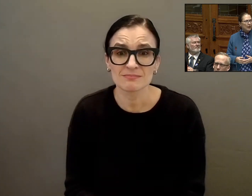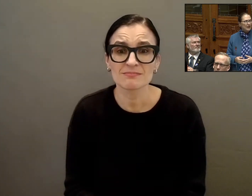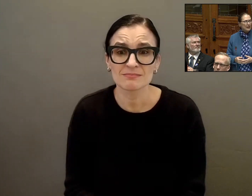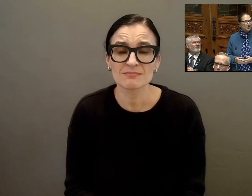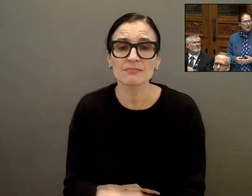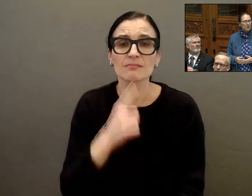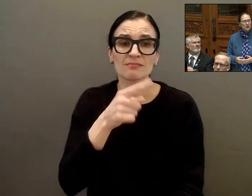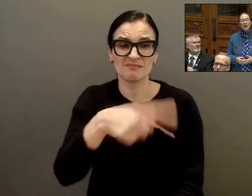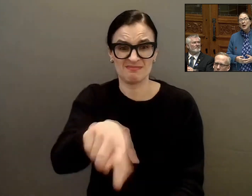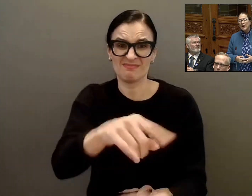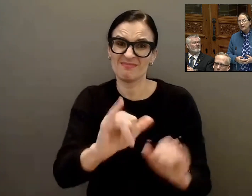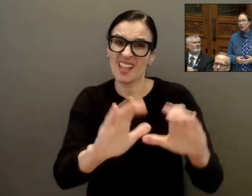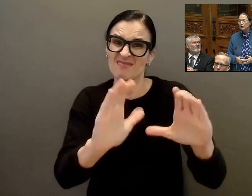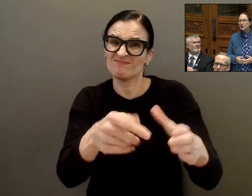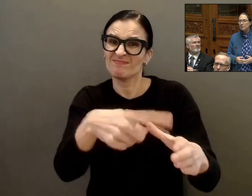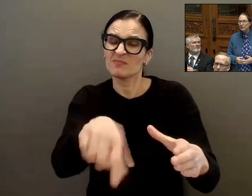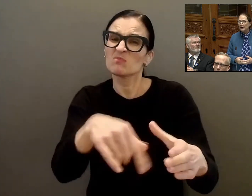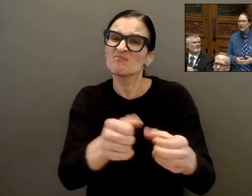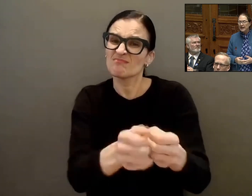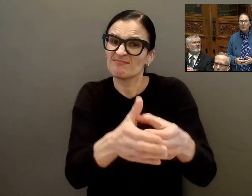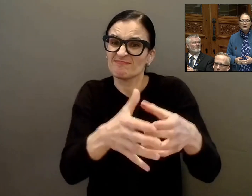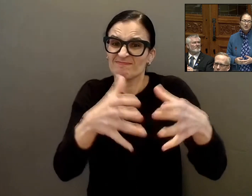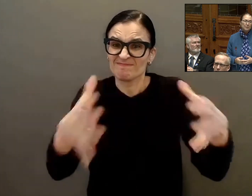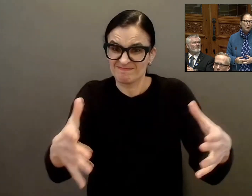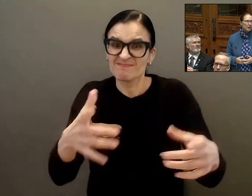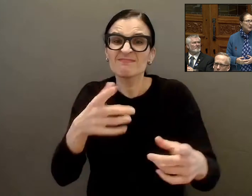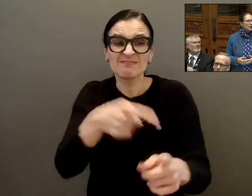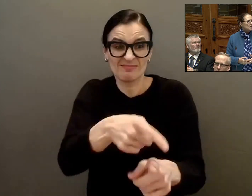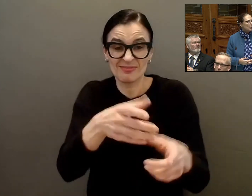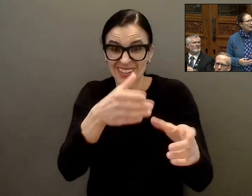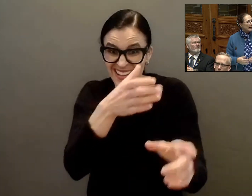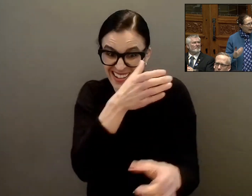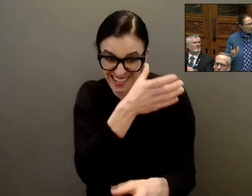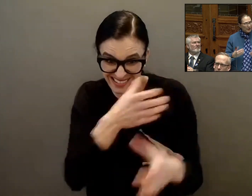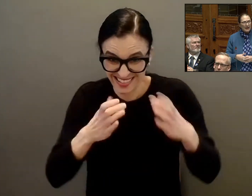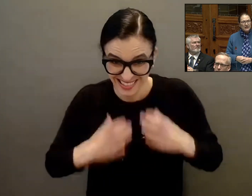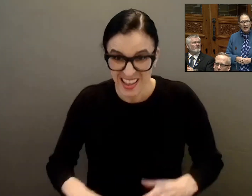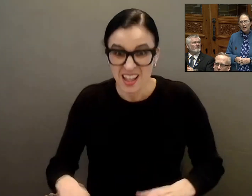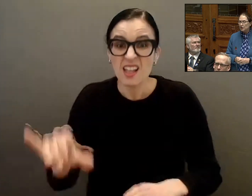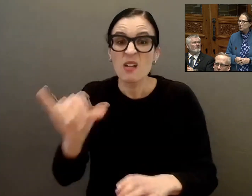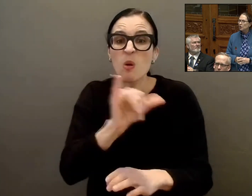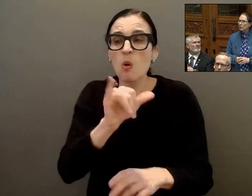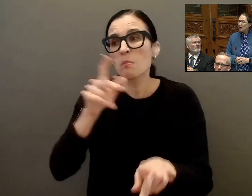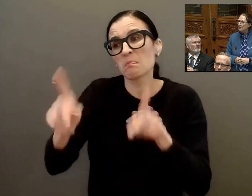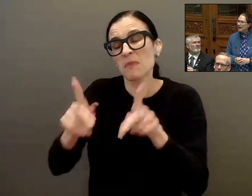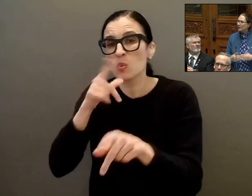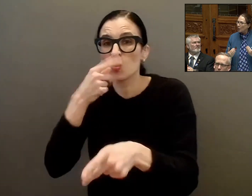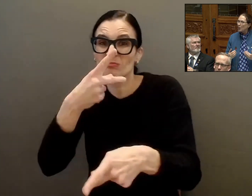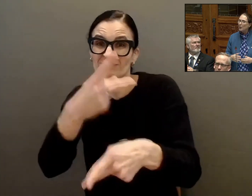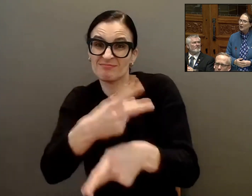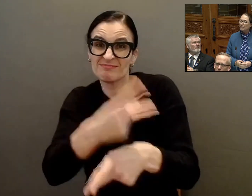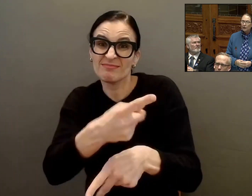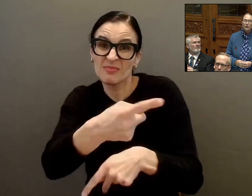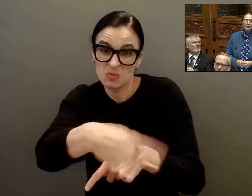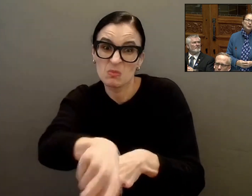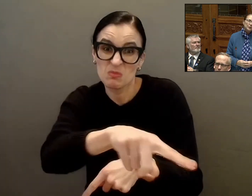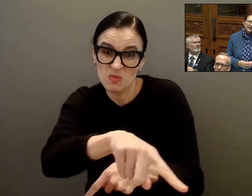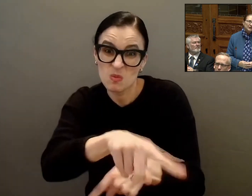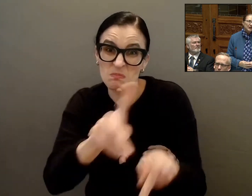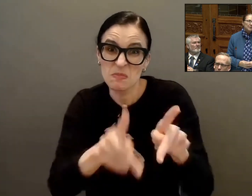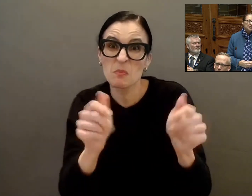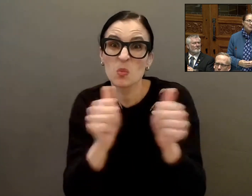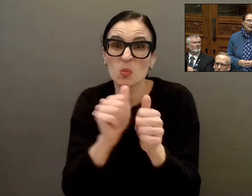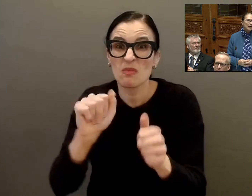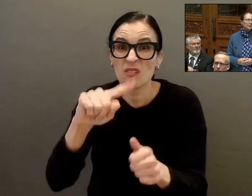themselves who have Alzheimer's and those that provide the care and support. So I would ask the House to make a warm welcome for the folks from